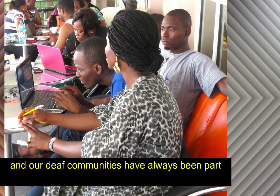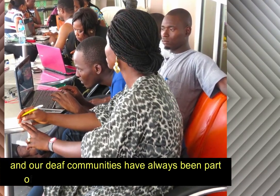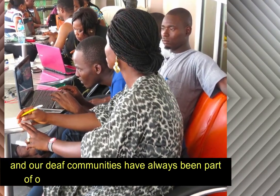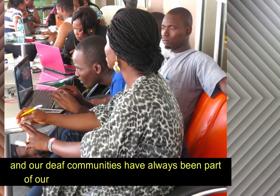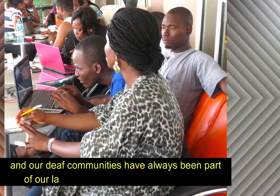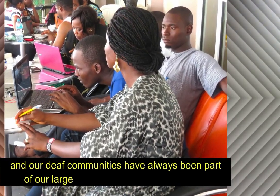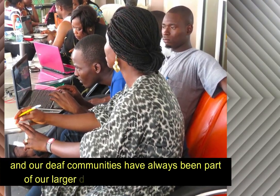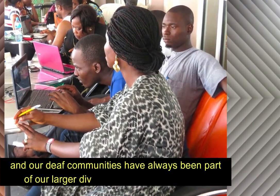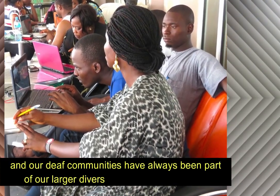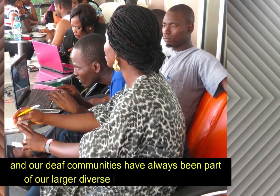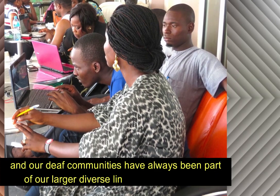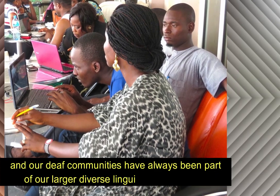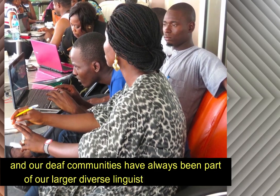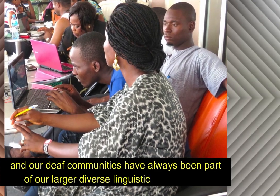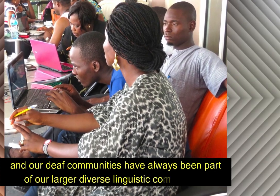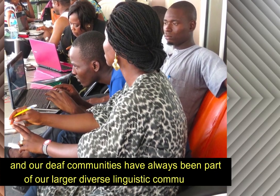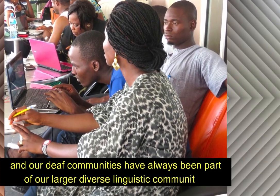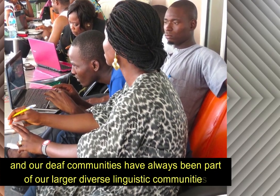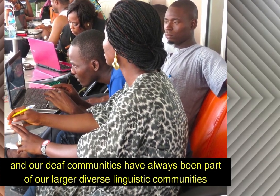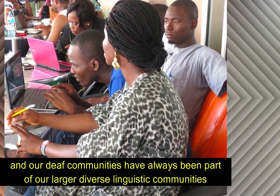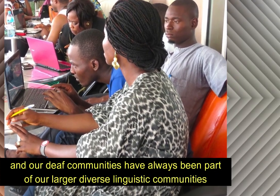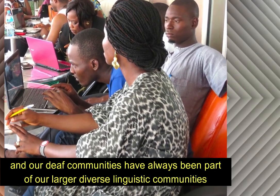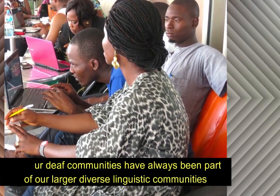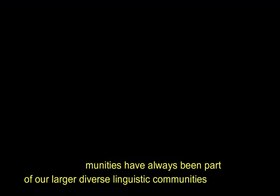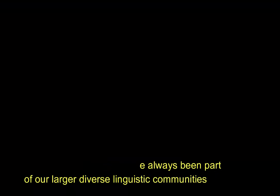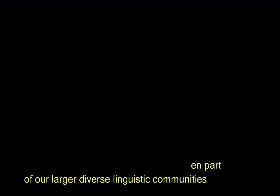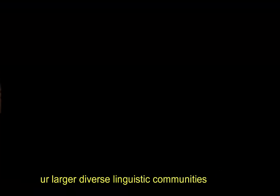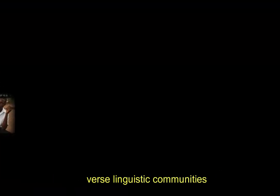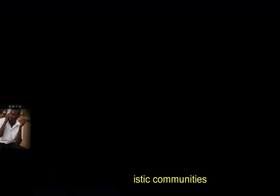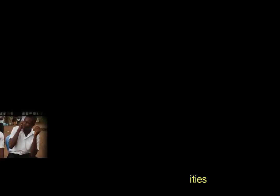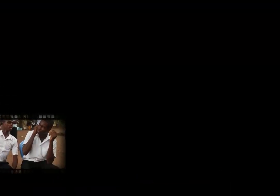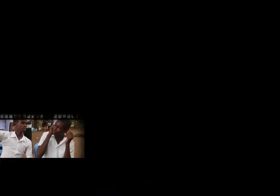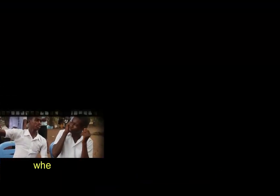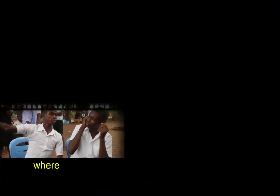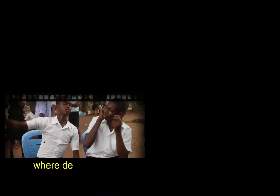been part of our larger diverse linguistic communities, where